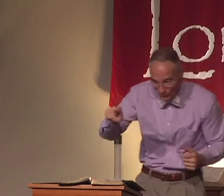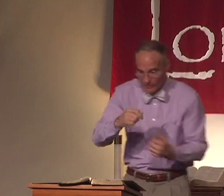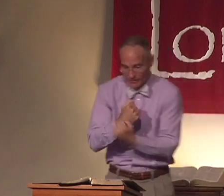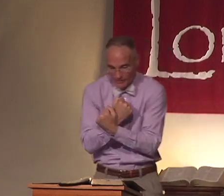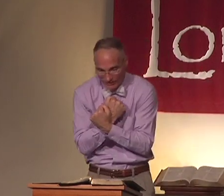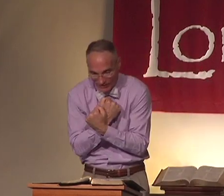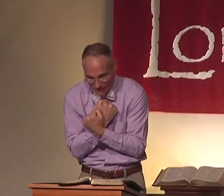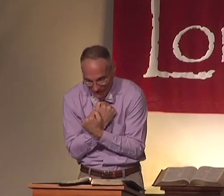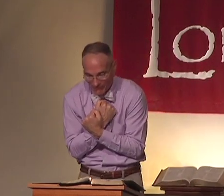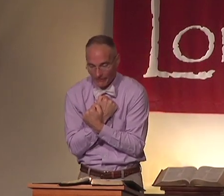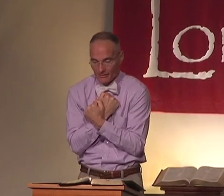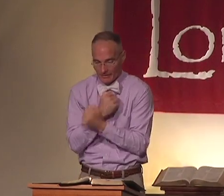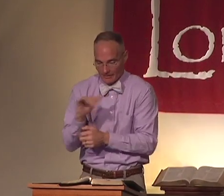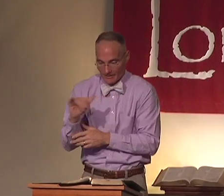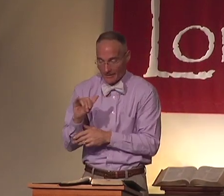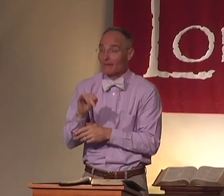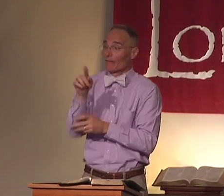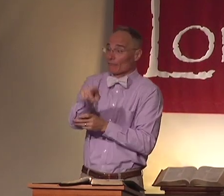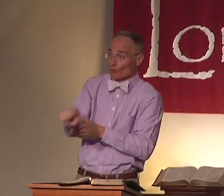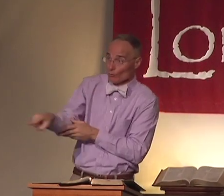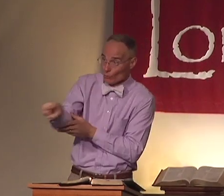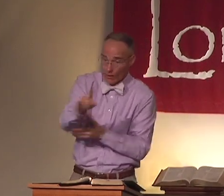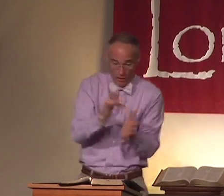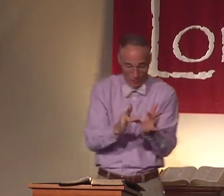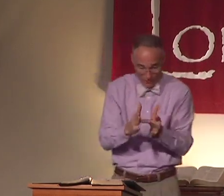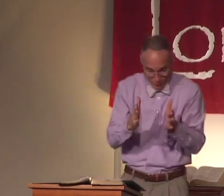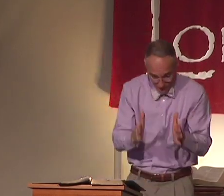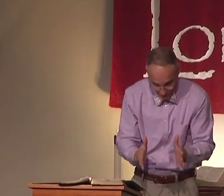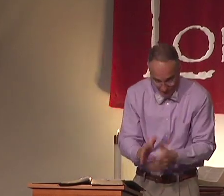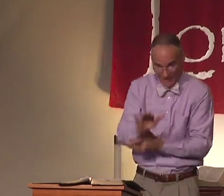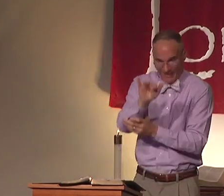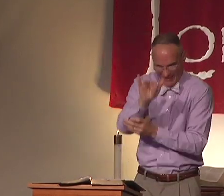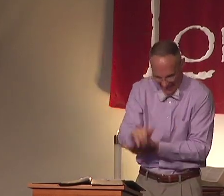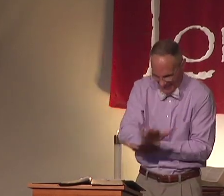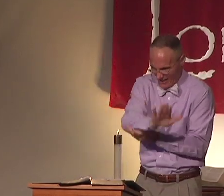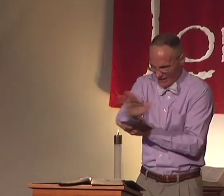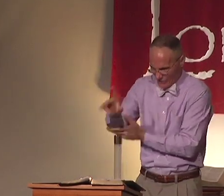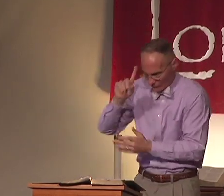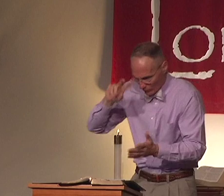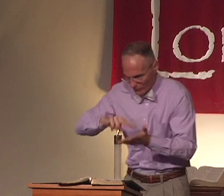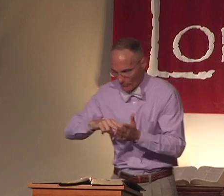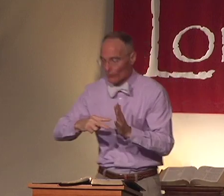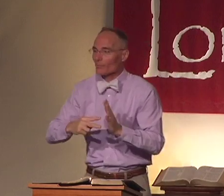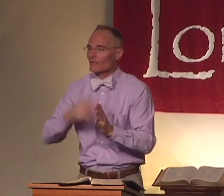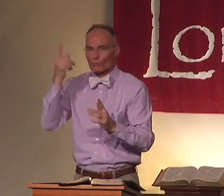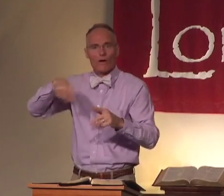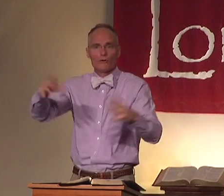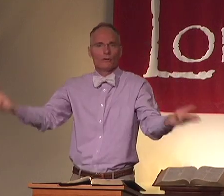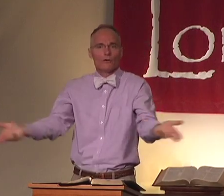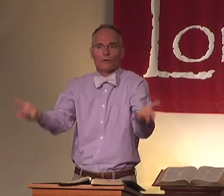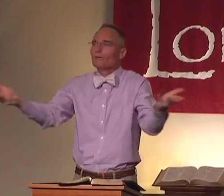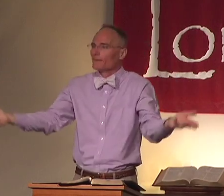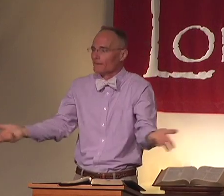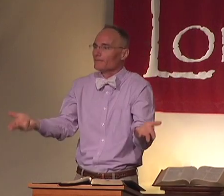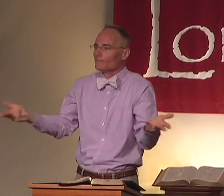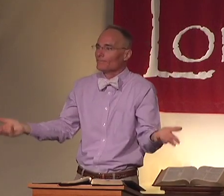I want you to love like that. And if you are a Christian, that is your purpose. That's why you're